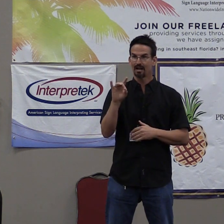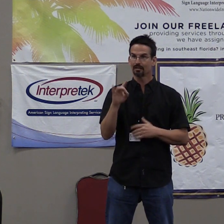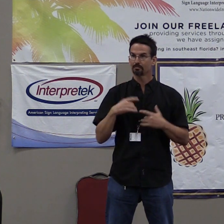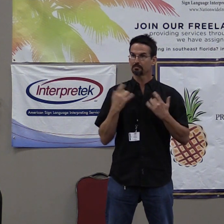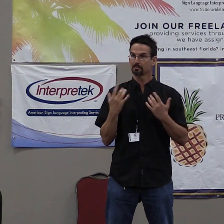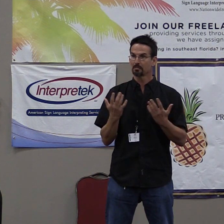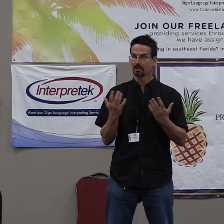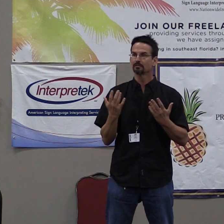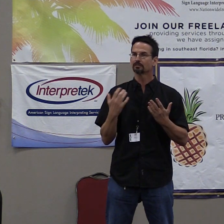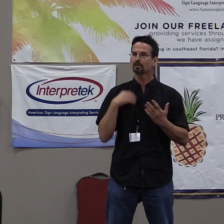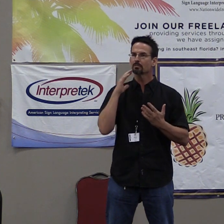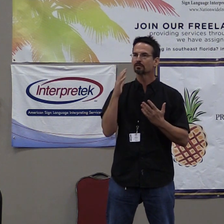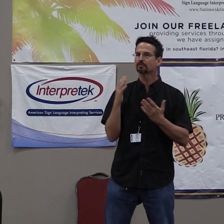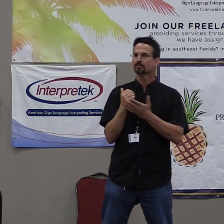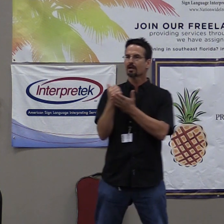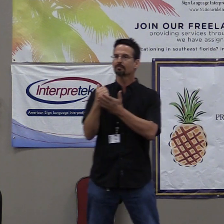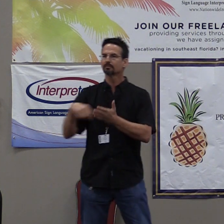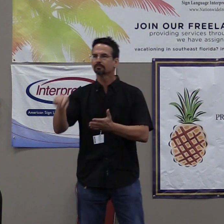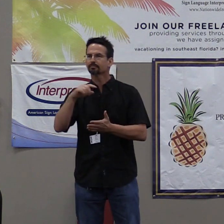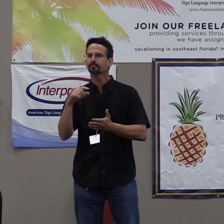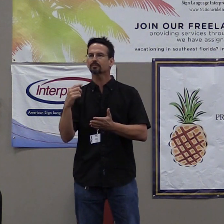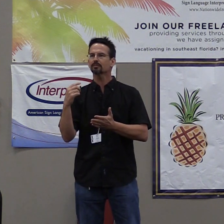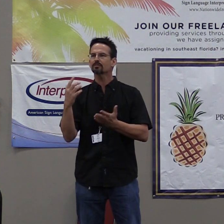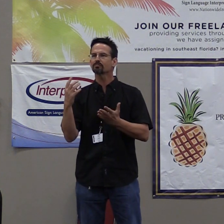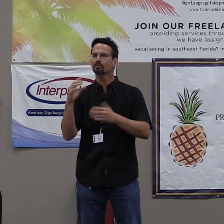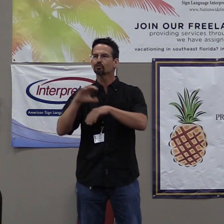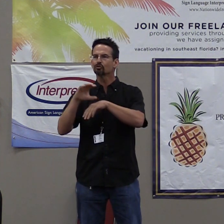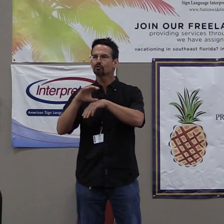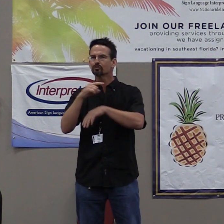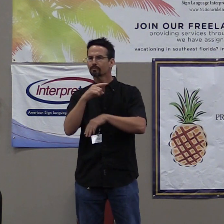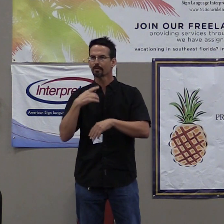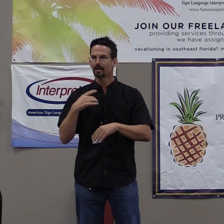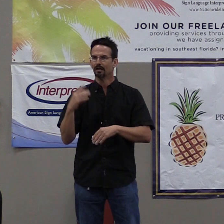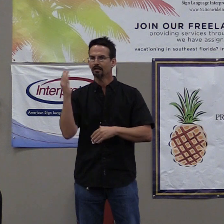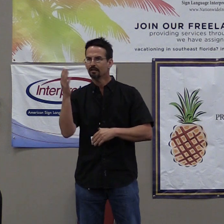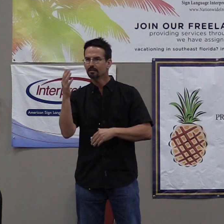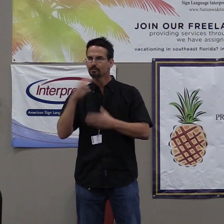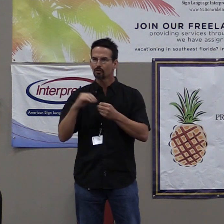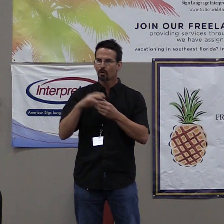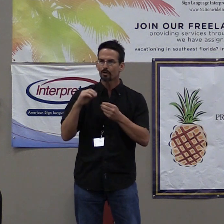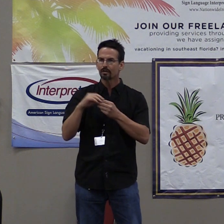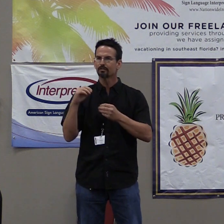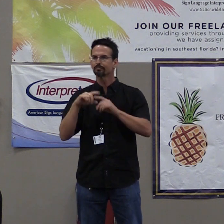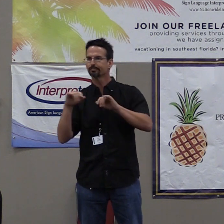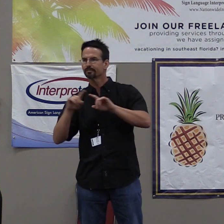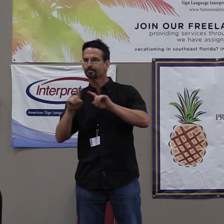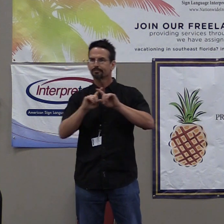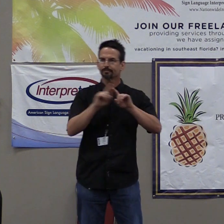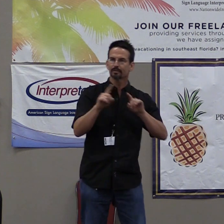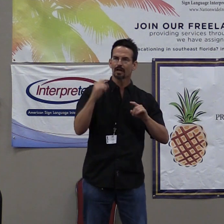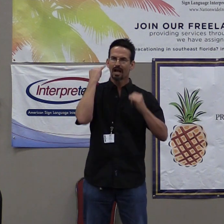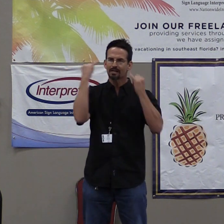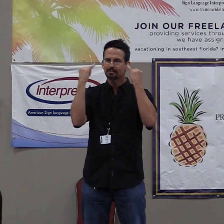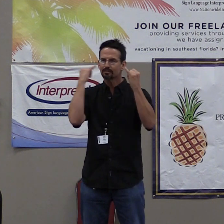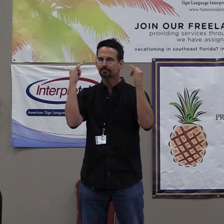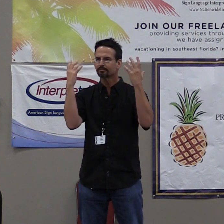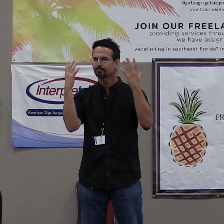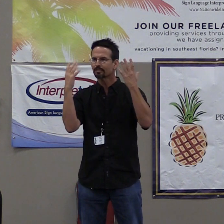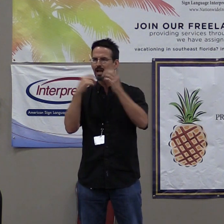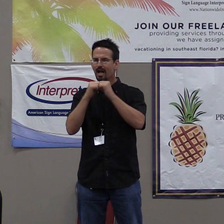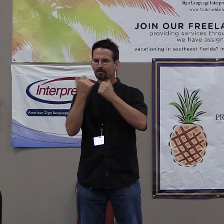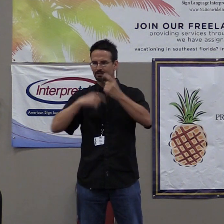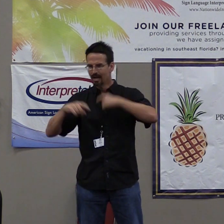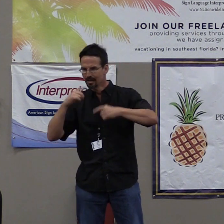Tomorrow morning at 8 o'clock, I'm gonna help you guys learn some stuff about church and